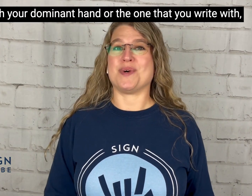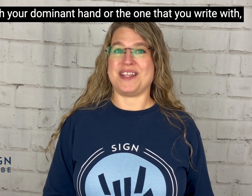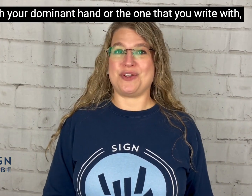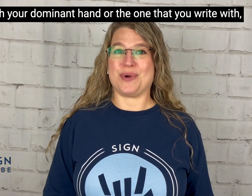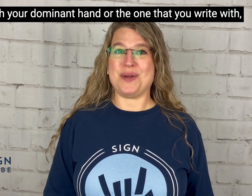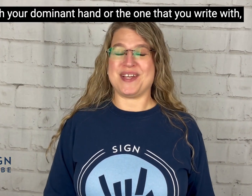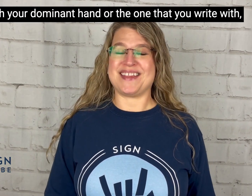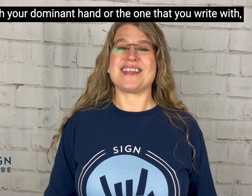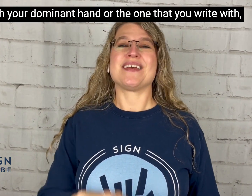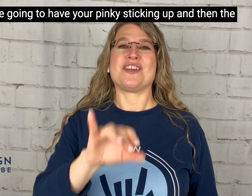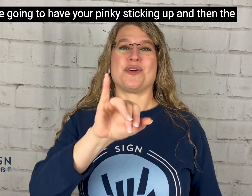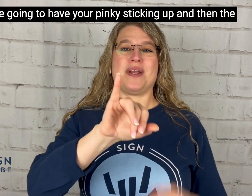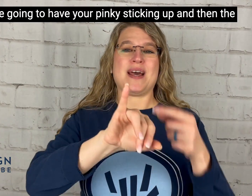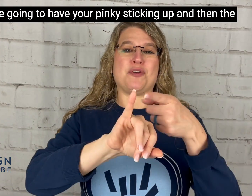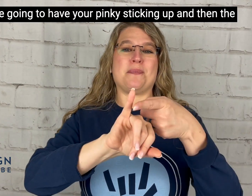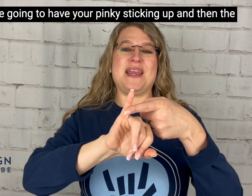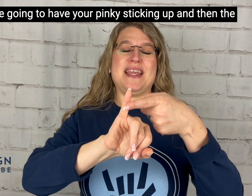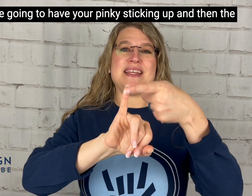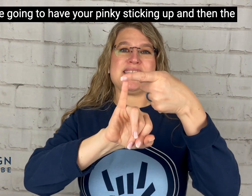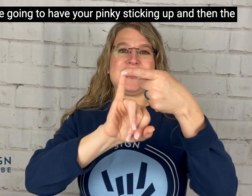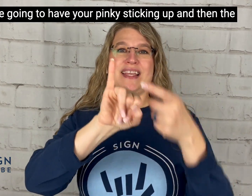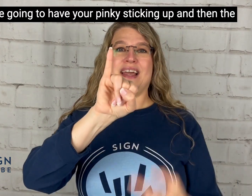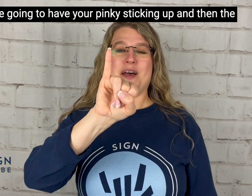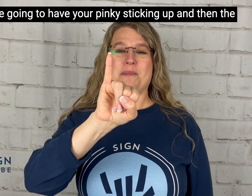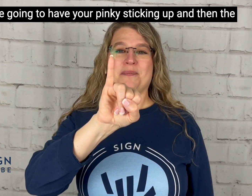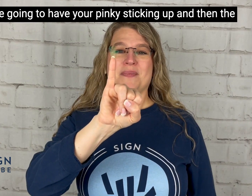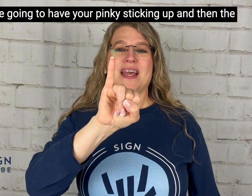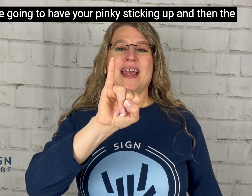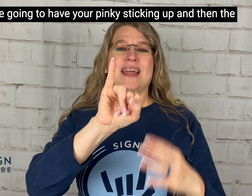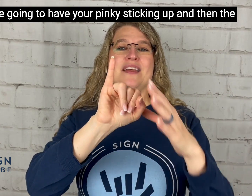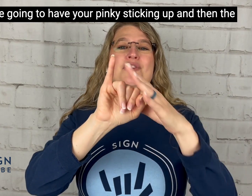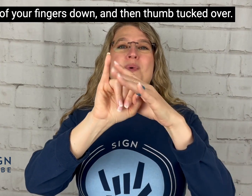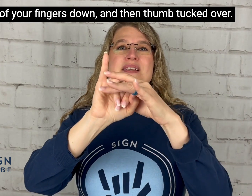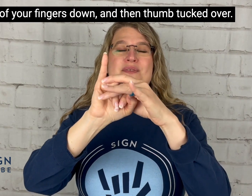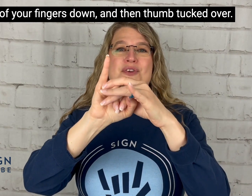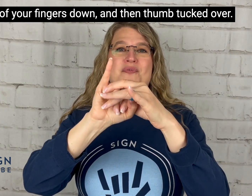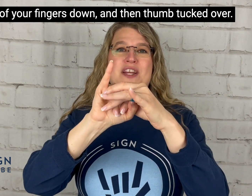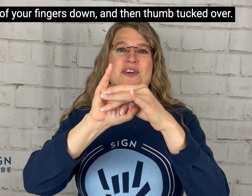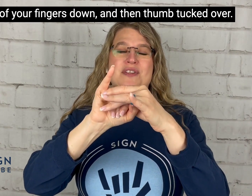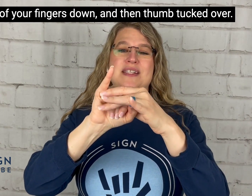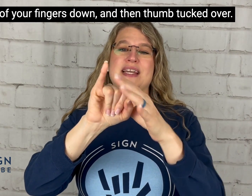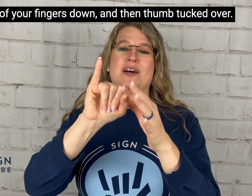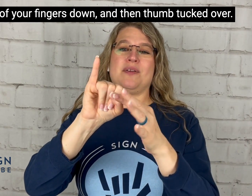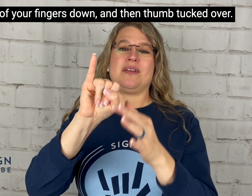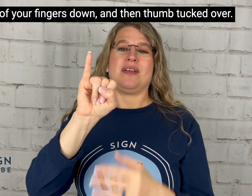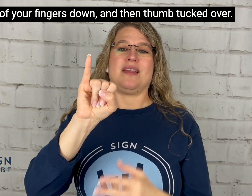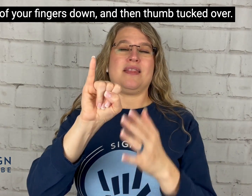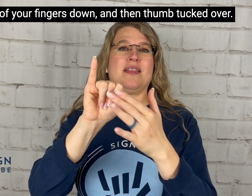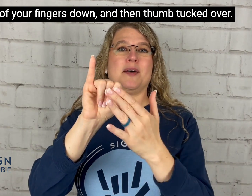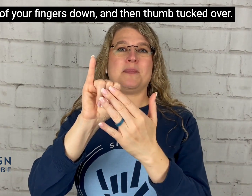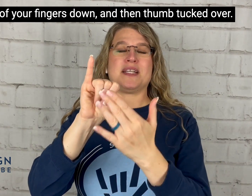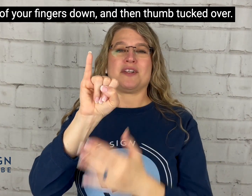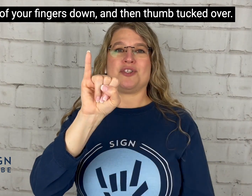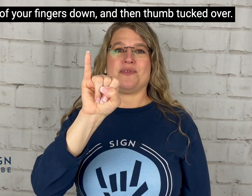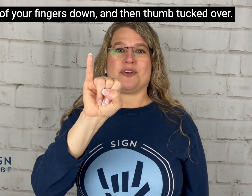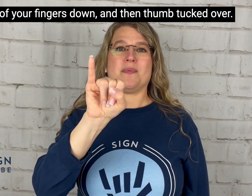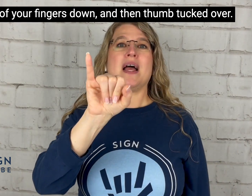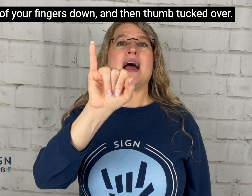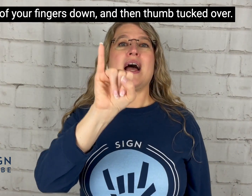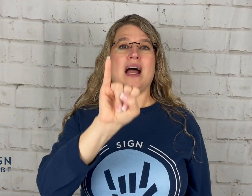you write with, you're going to have your pinky sticking up, and then the rest of your fingers down, and then thumb tucked over.